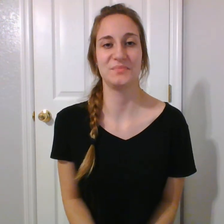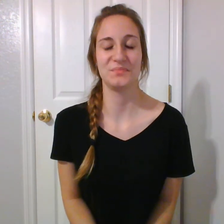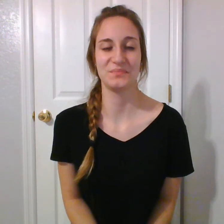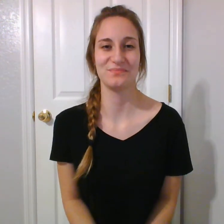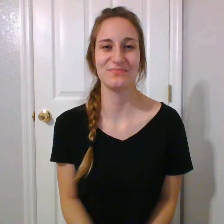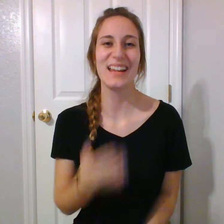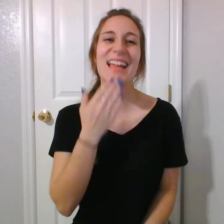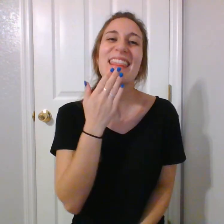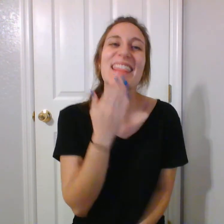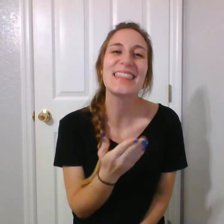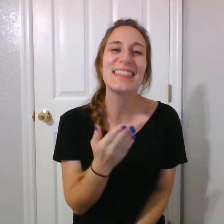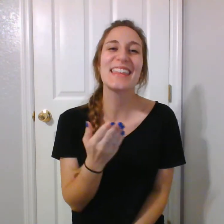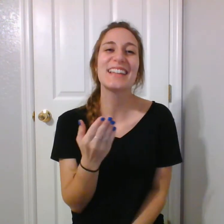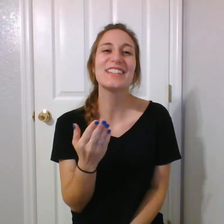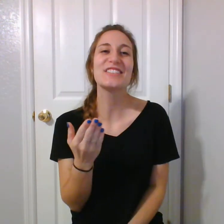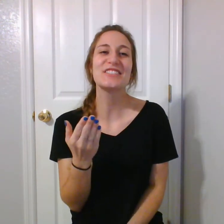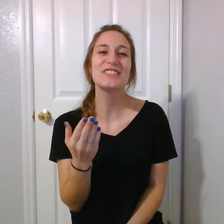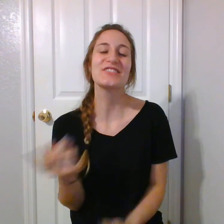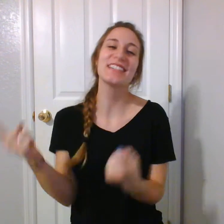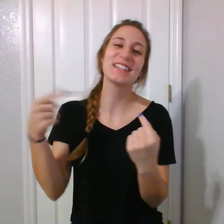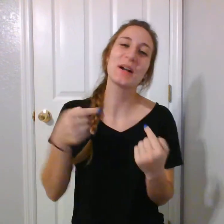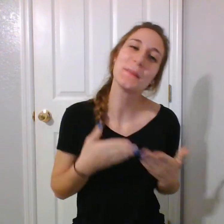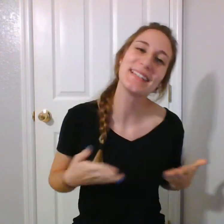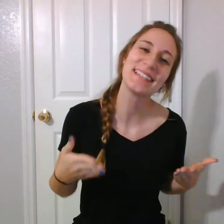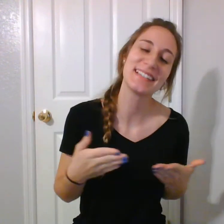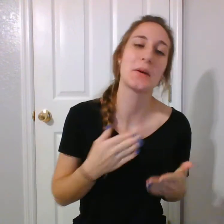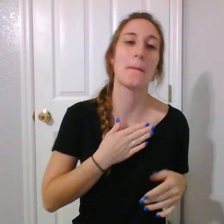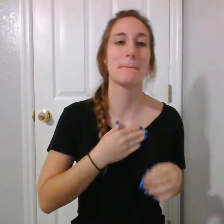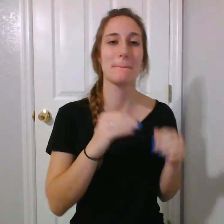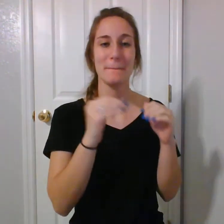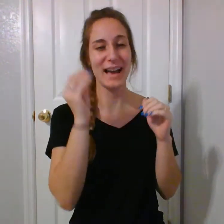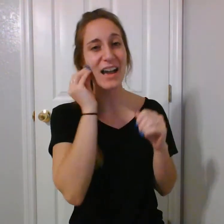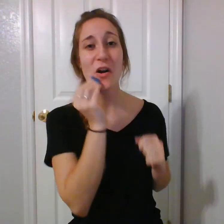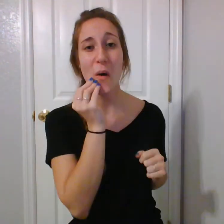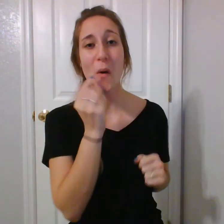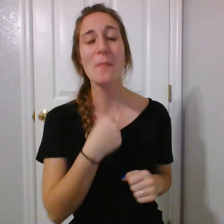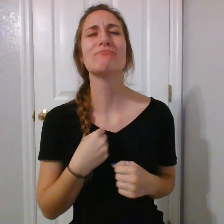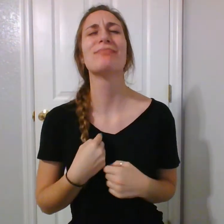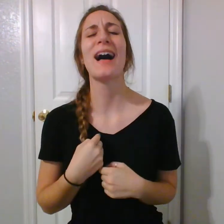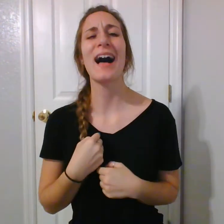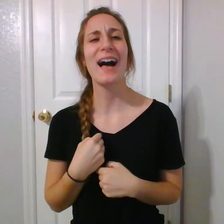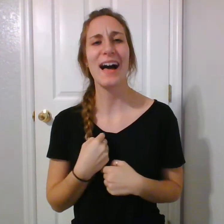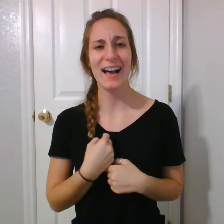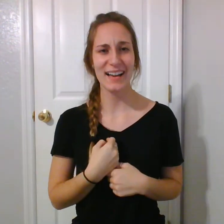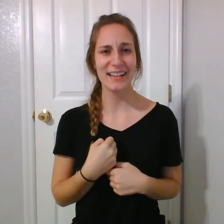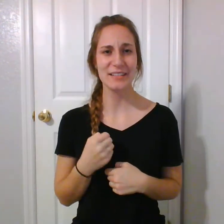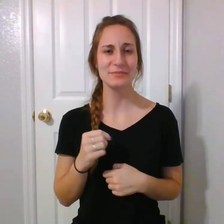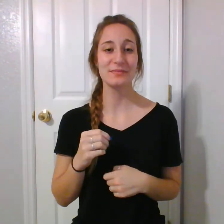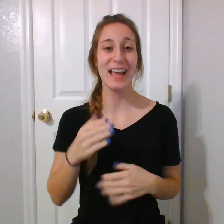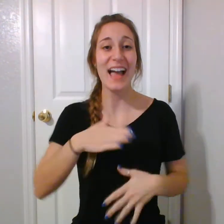Thank you so much for coming into my home Architectural Digest. I'm a huge fan, like I said before. I hope you enjoyed the